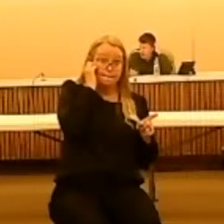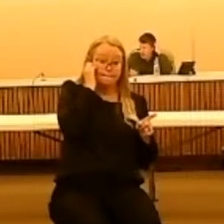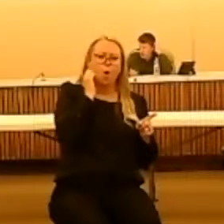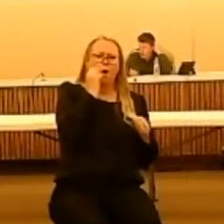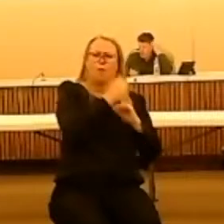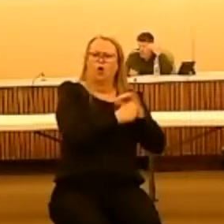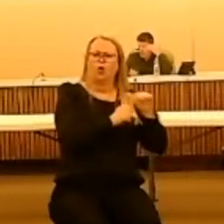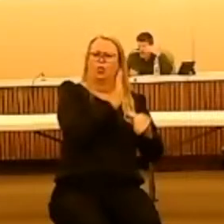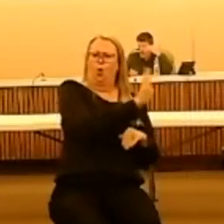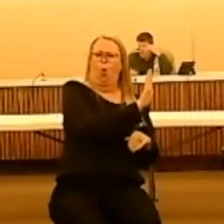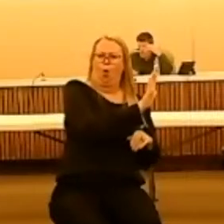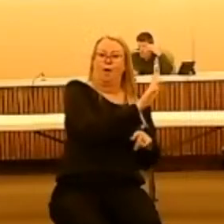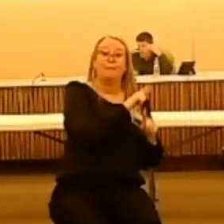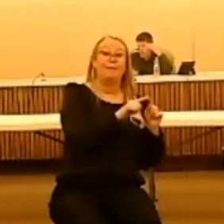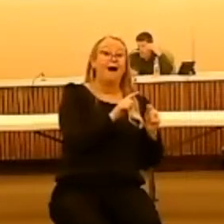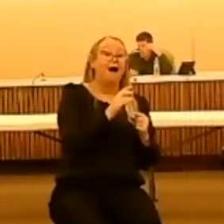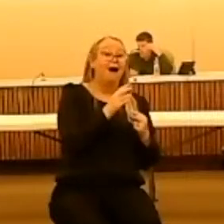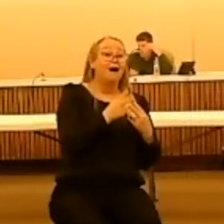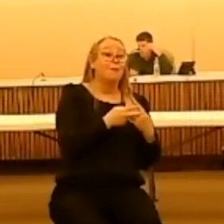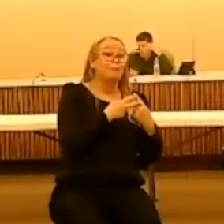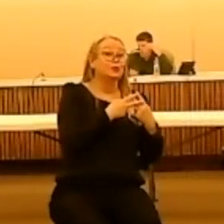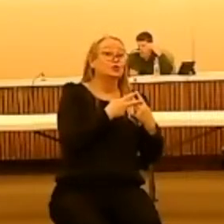apply if I'm,